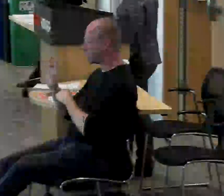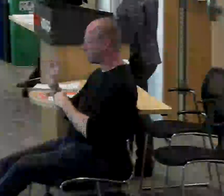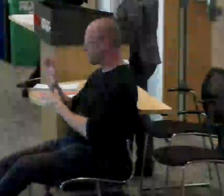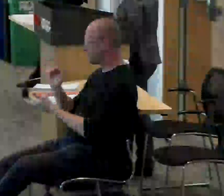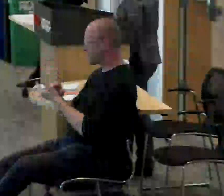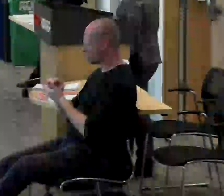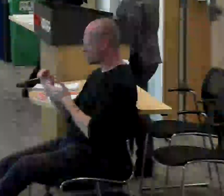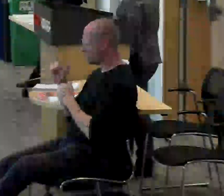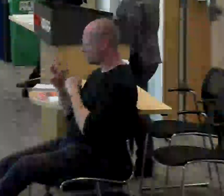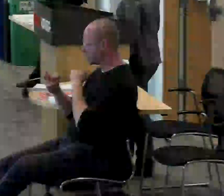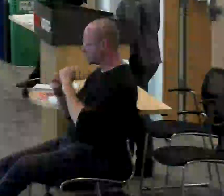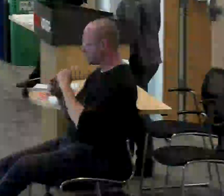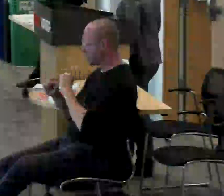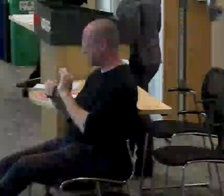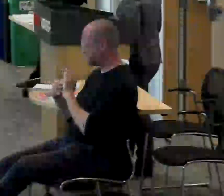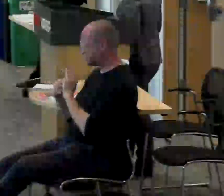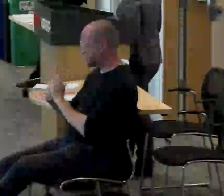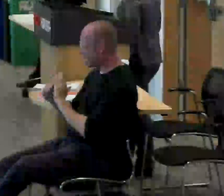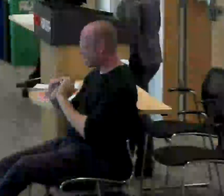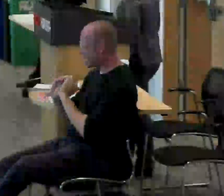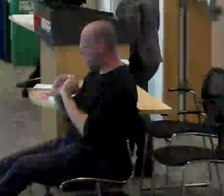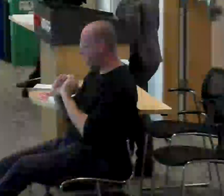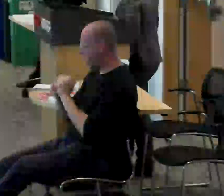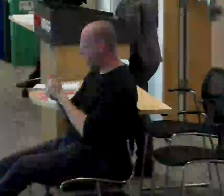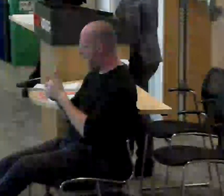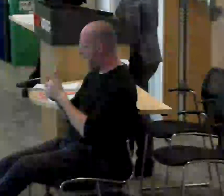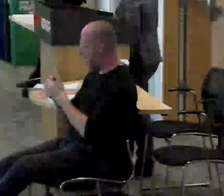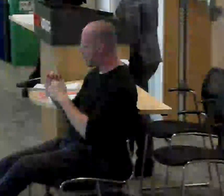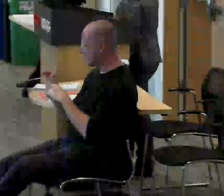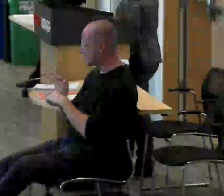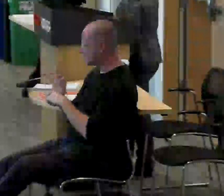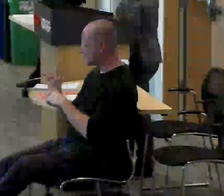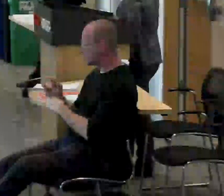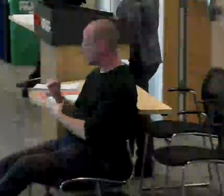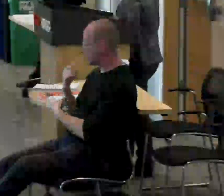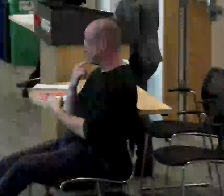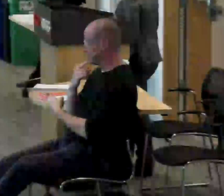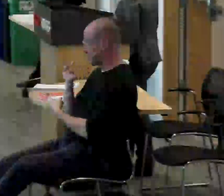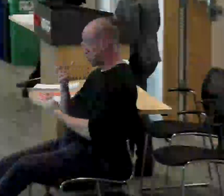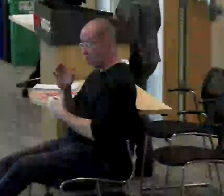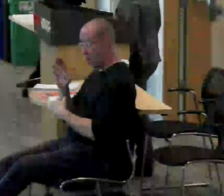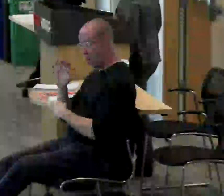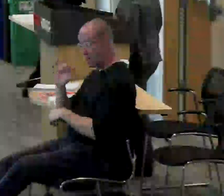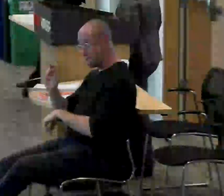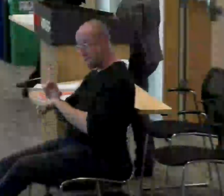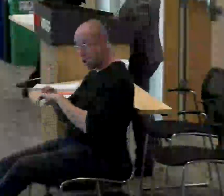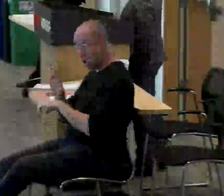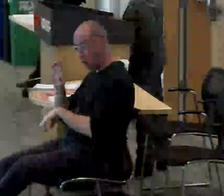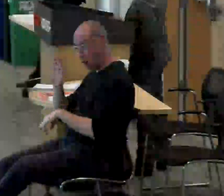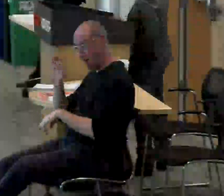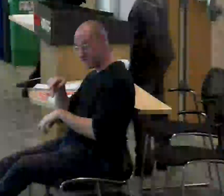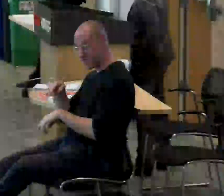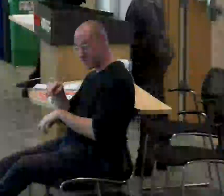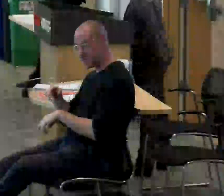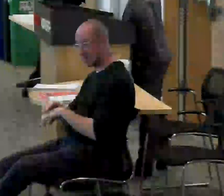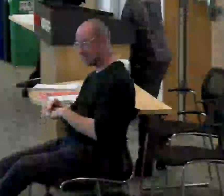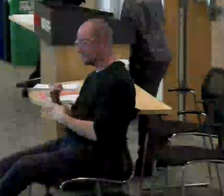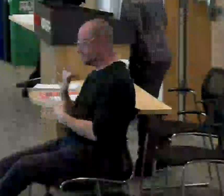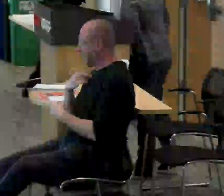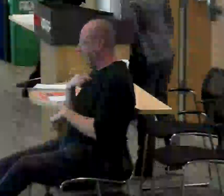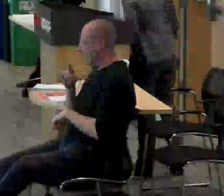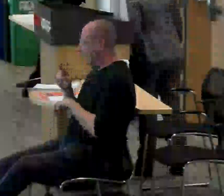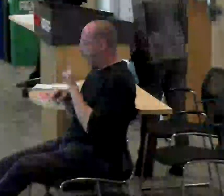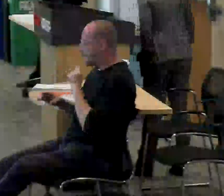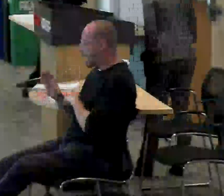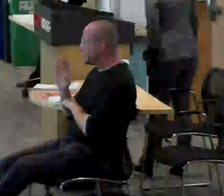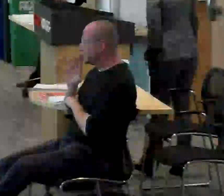Mm-hmm. Could you give an example of how that works? Would you like to bid on our RFP as a bank? I can't speak for that group. I'm